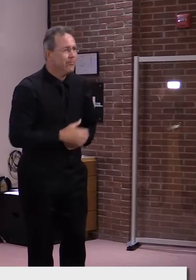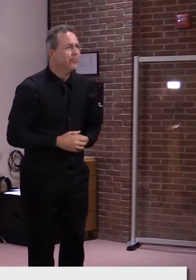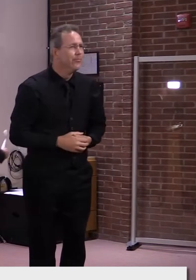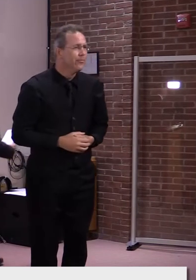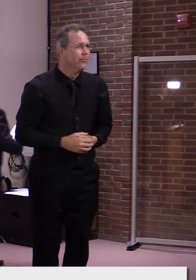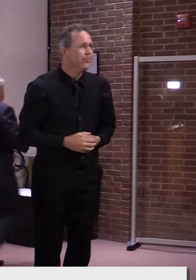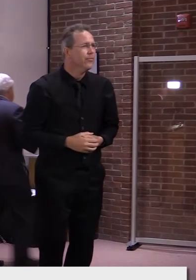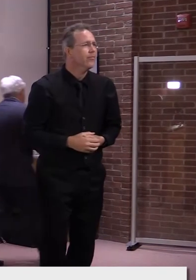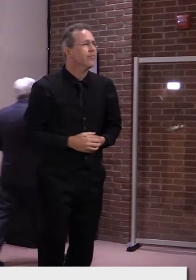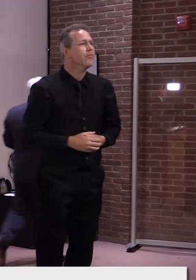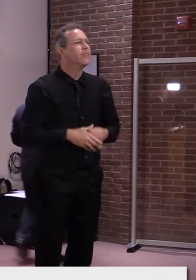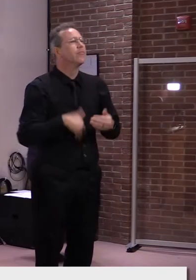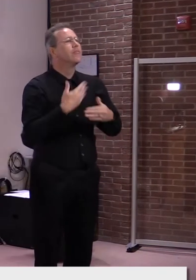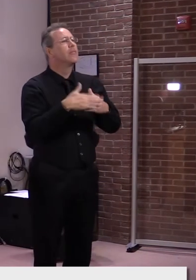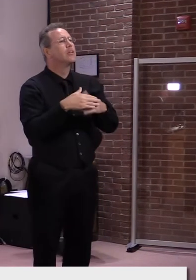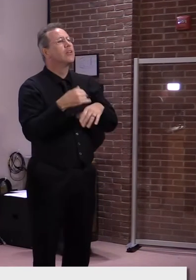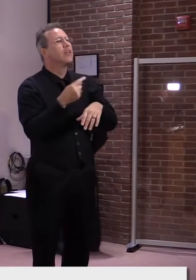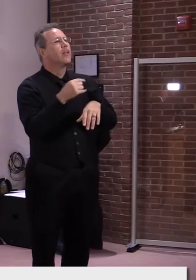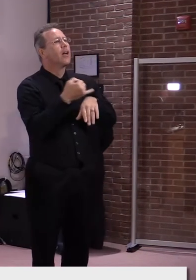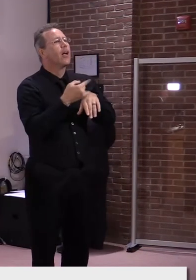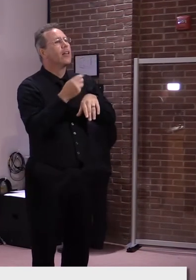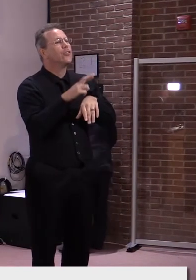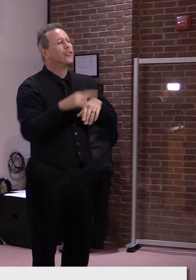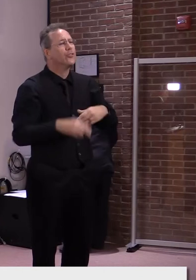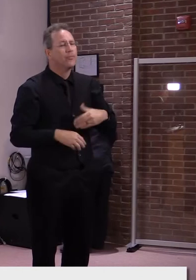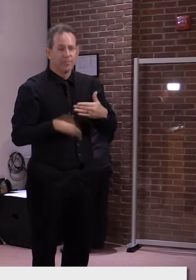Mike Donahue, the Islander.